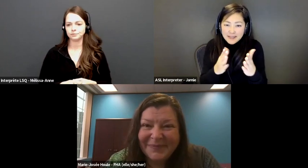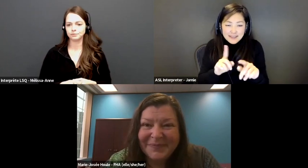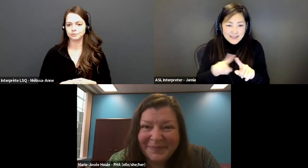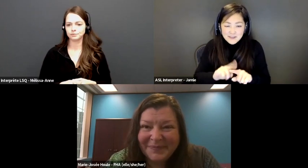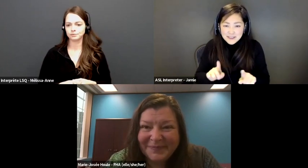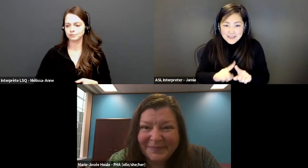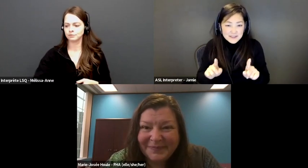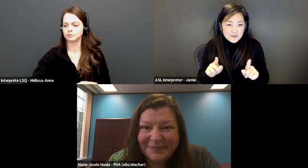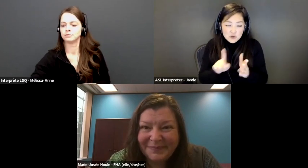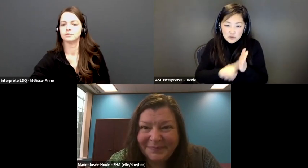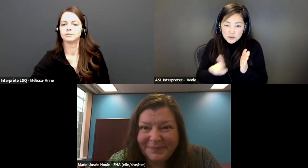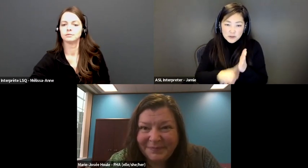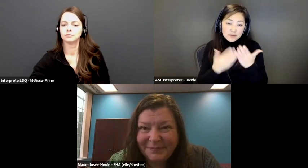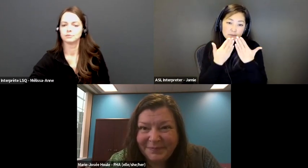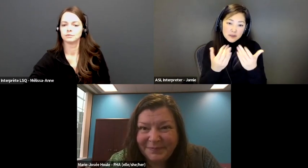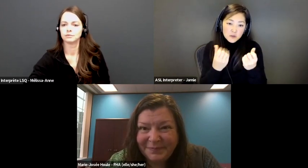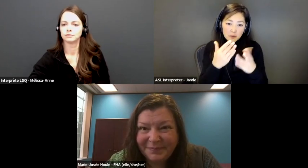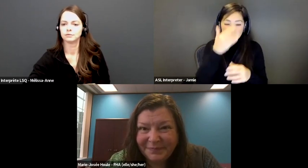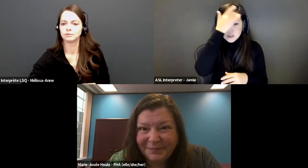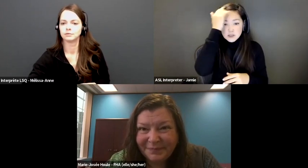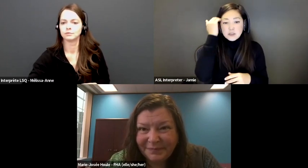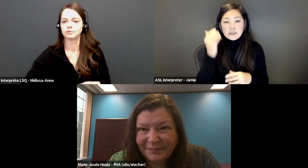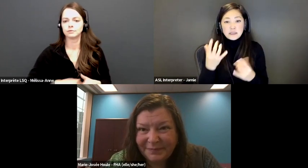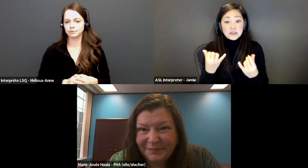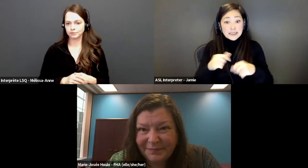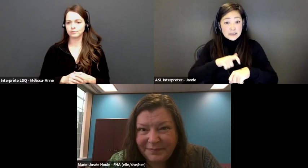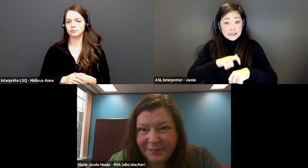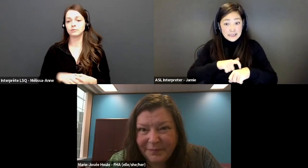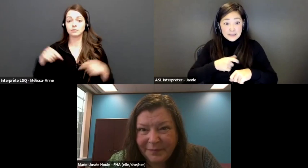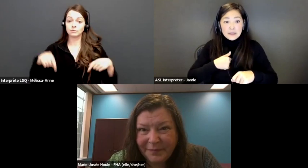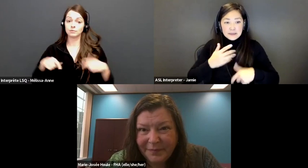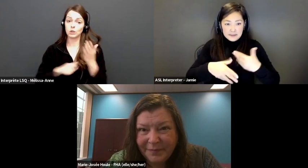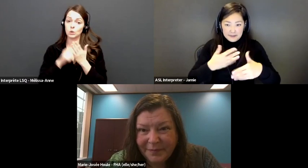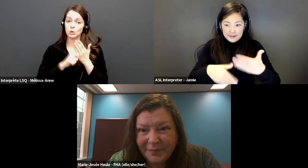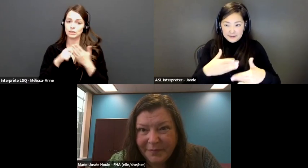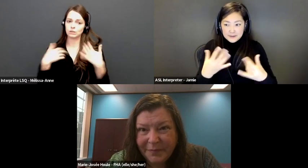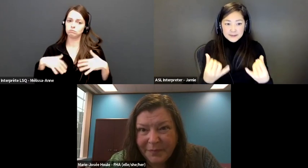file. So in the interest of time, I'm going to move along